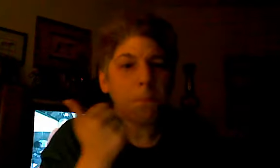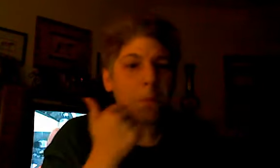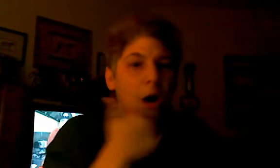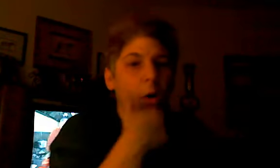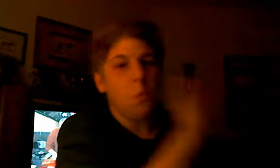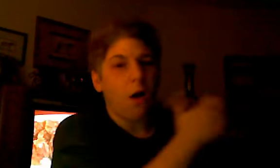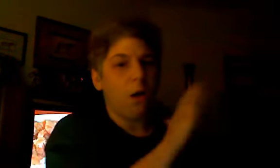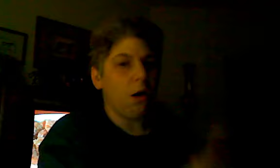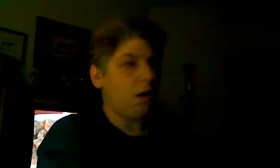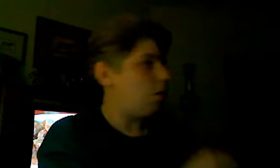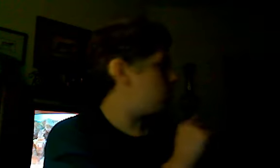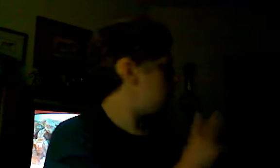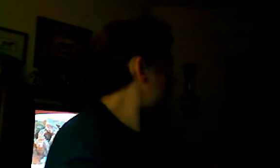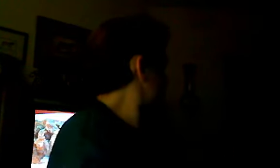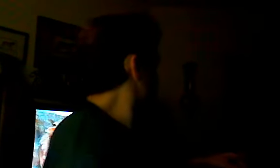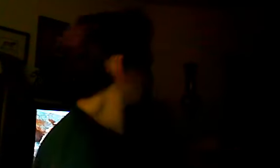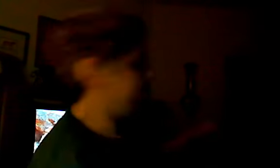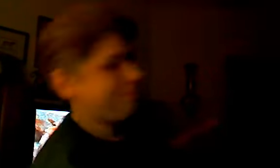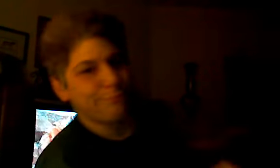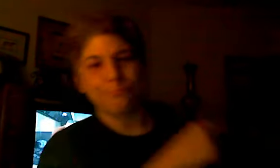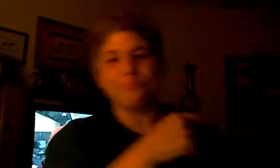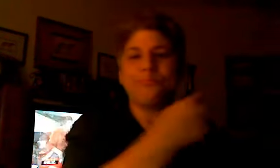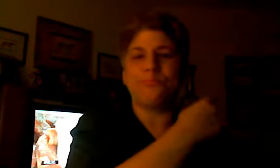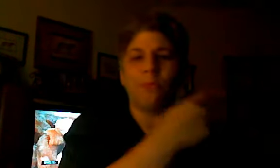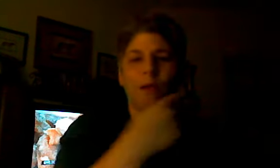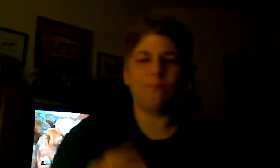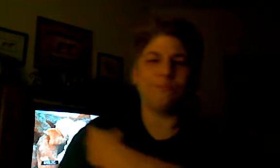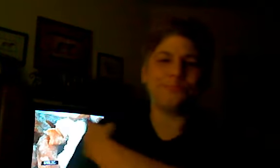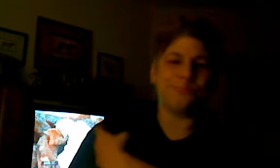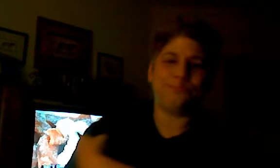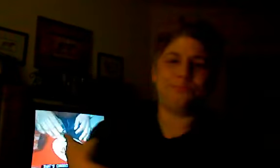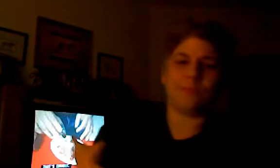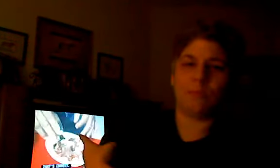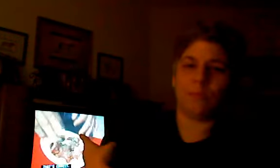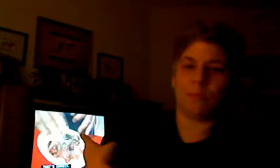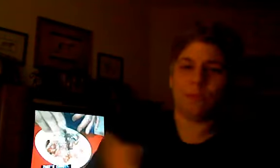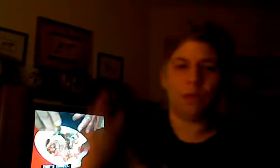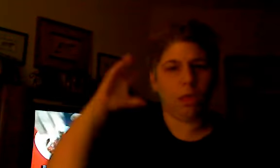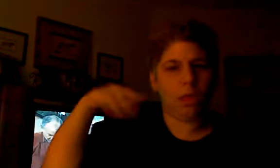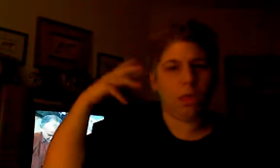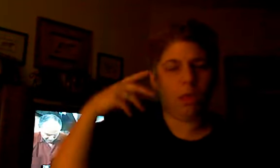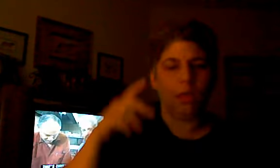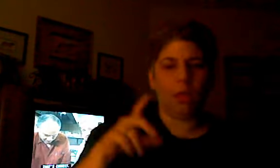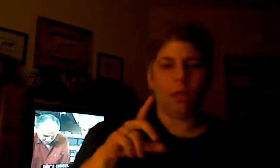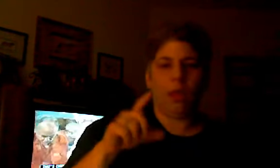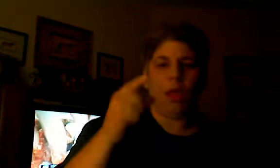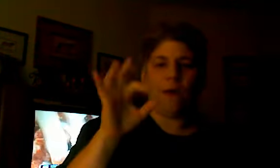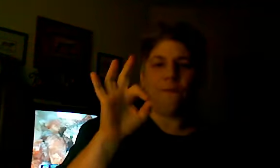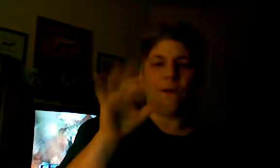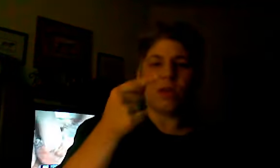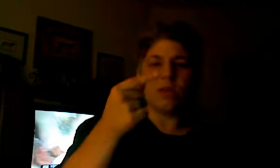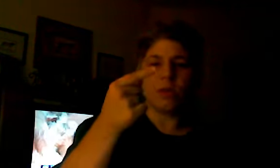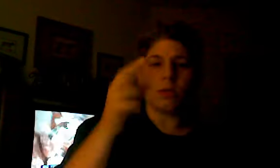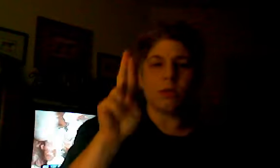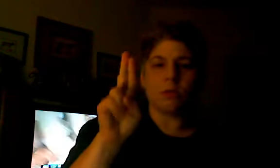We're going to add a little bit of pepper. So garlic. Cream. Okay. Soy sauce. We're going to get it ready like this.